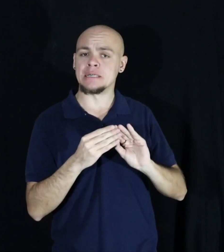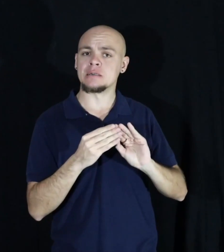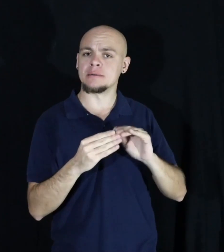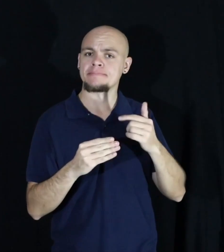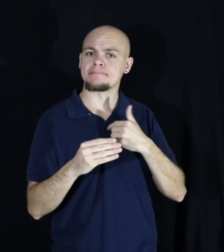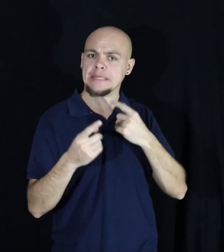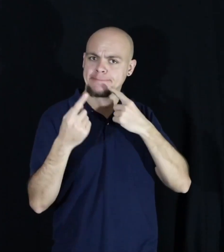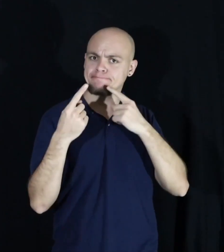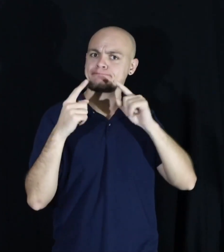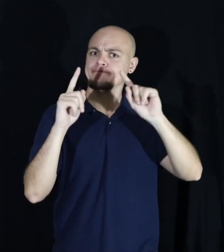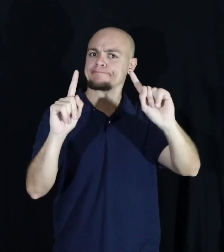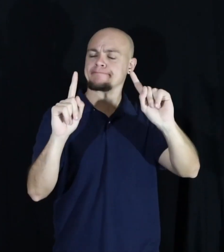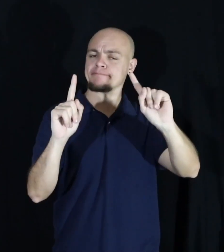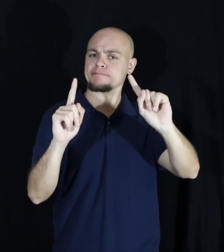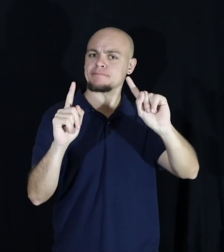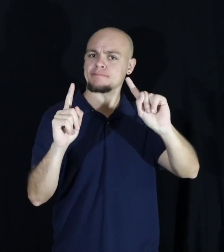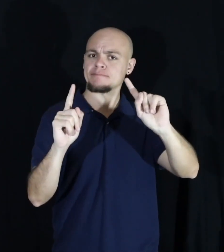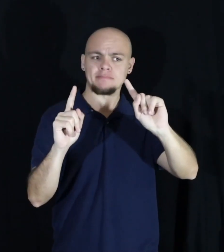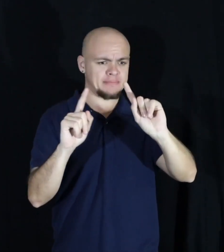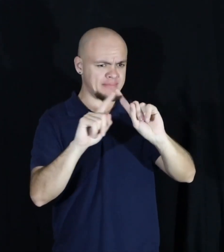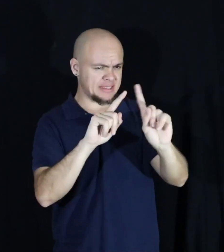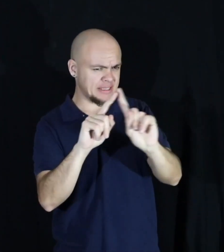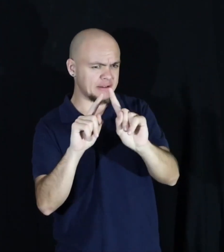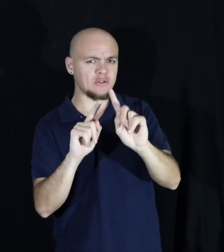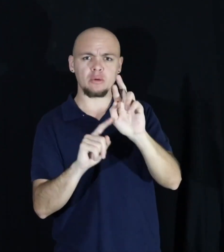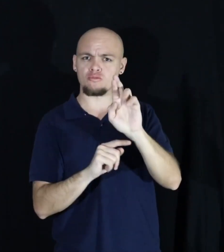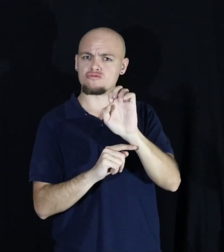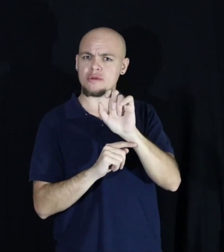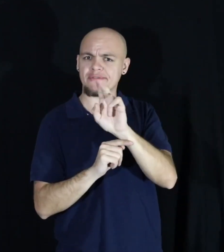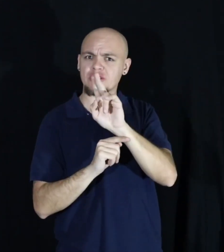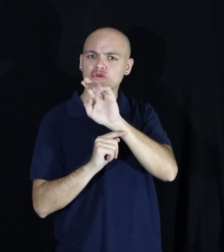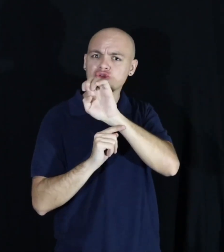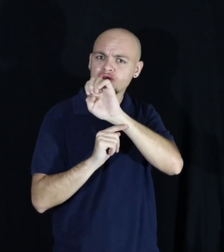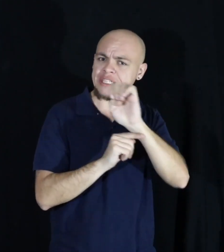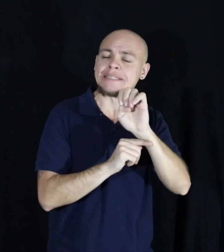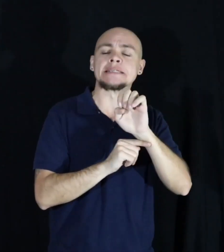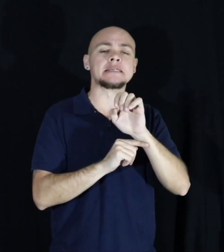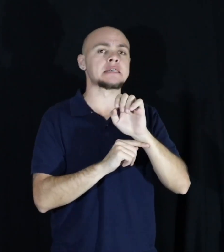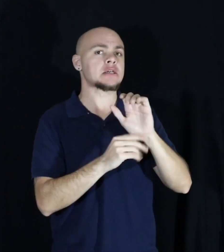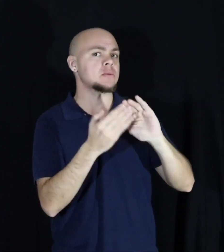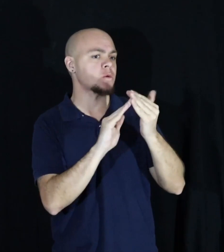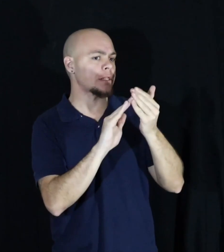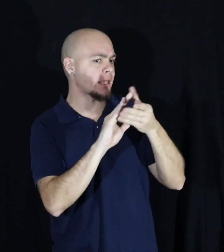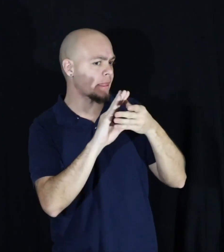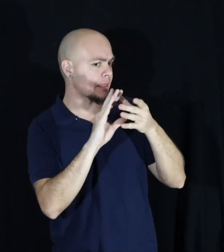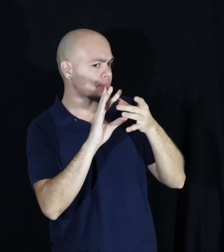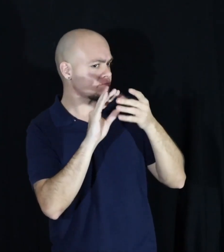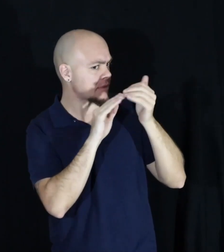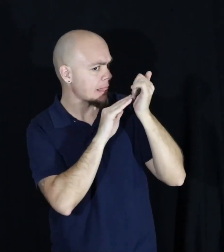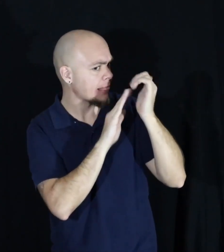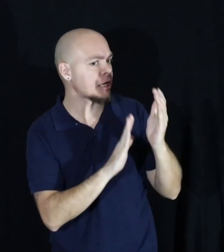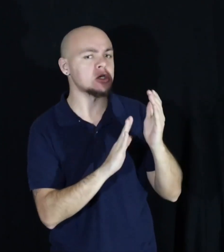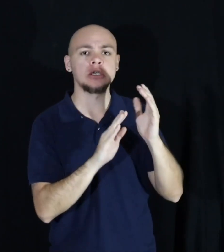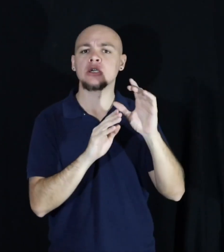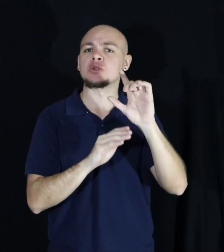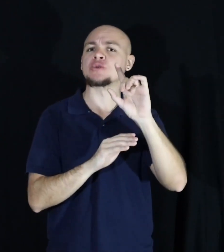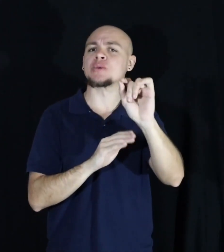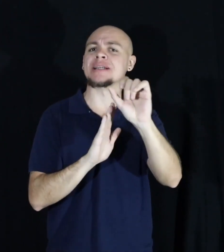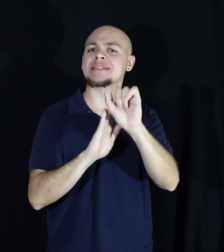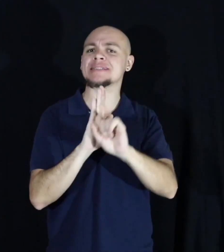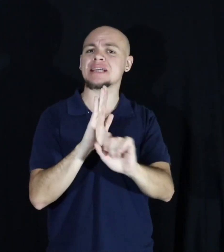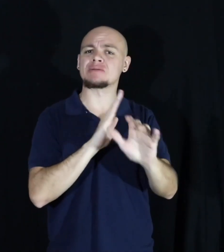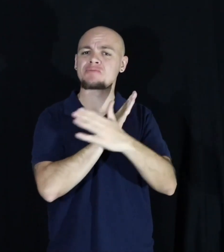to achieve in partnership with other refugees, community leaders in more than 20 states around the